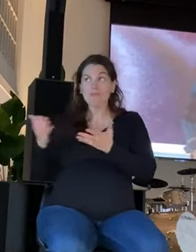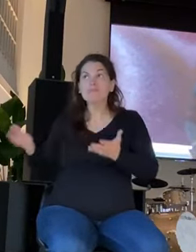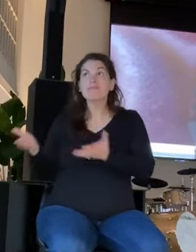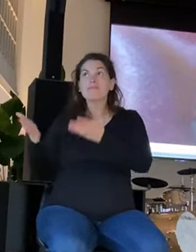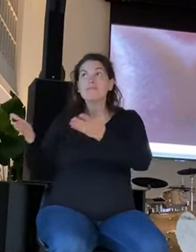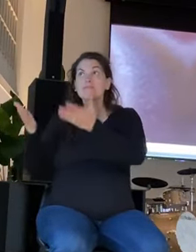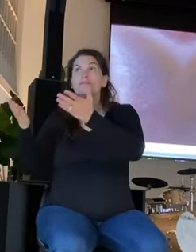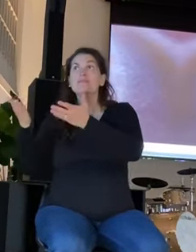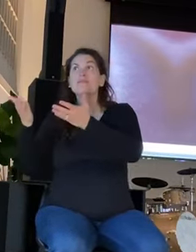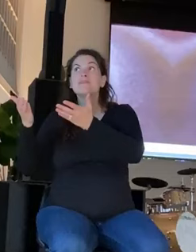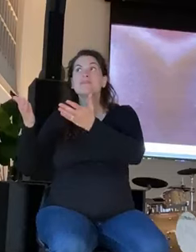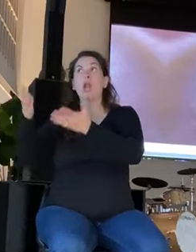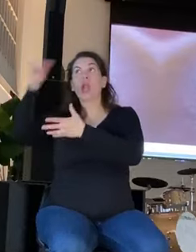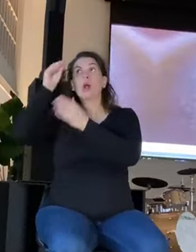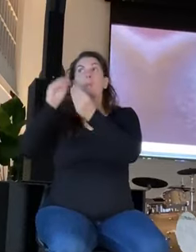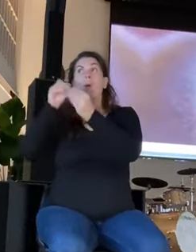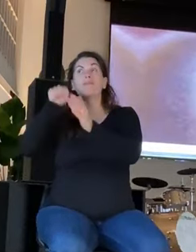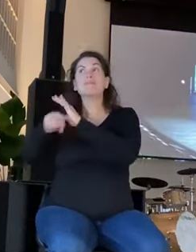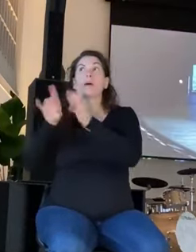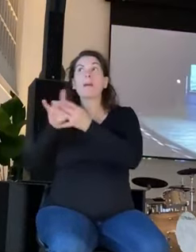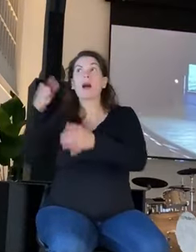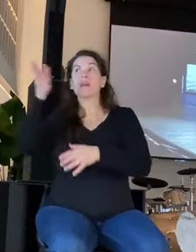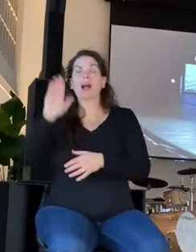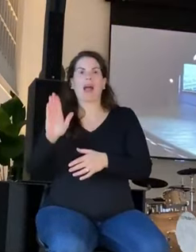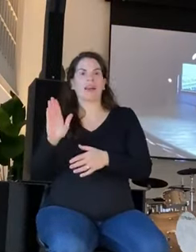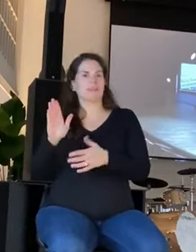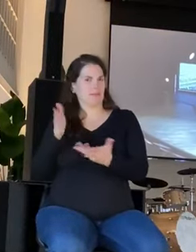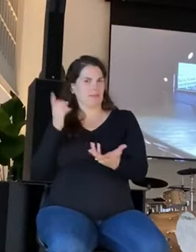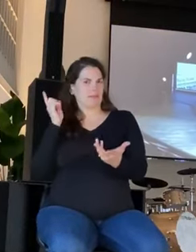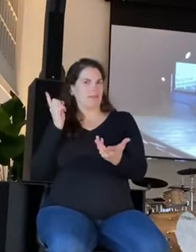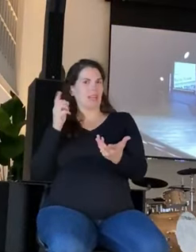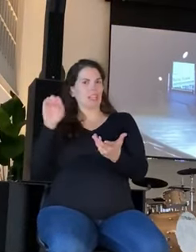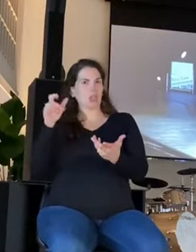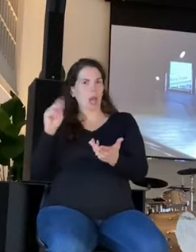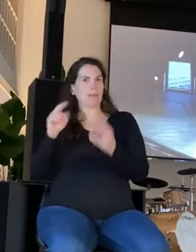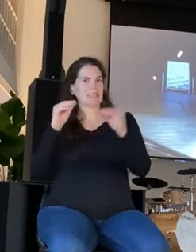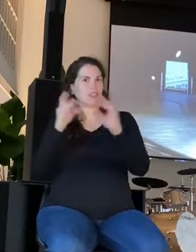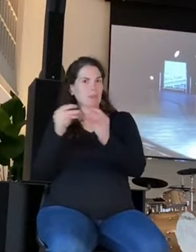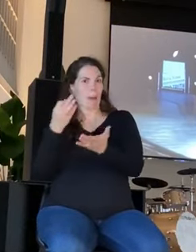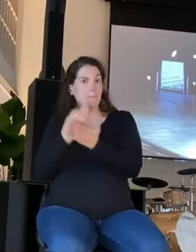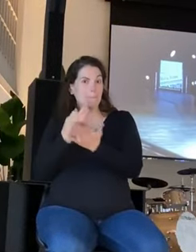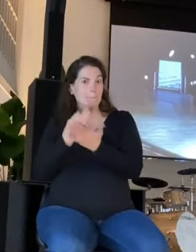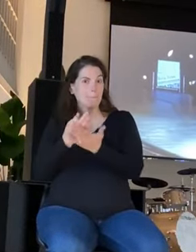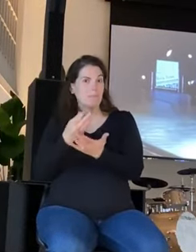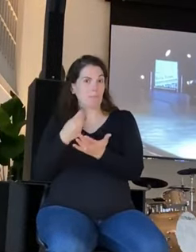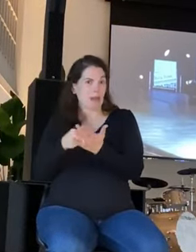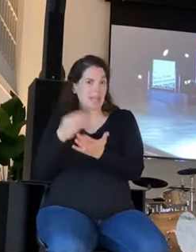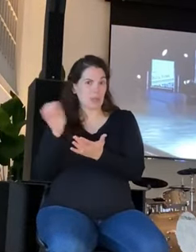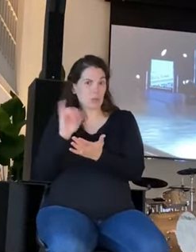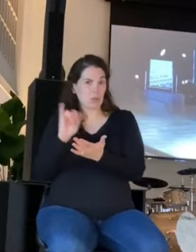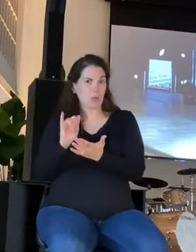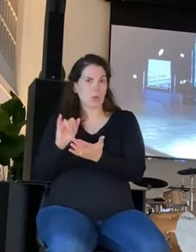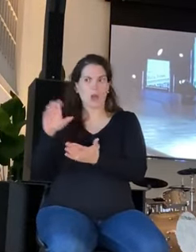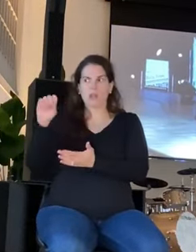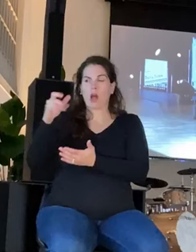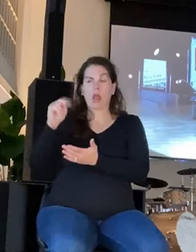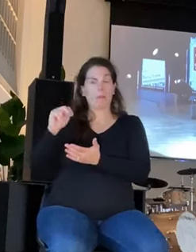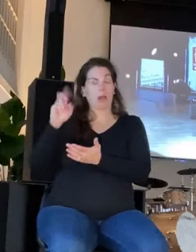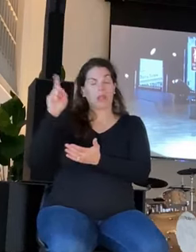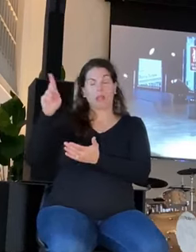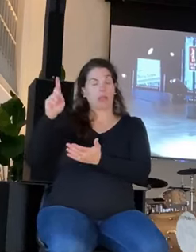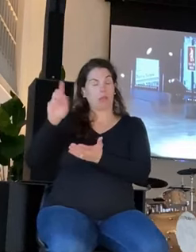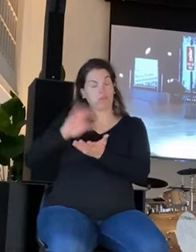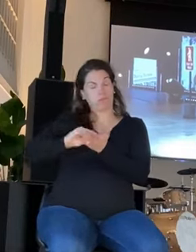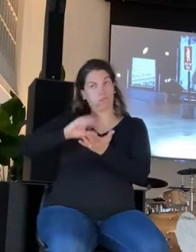warning signs in here about finances. By the way, Solomon was one of the wealthiest men that ever lived. He